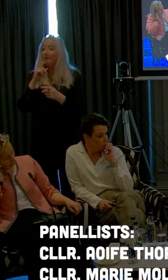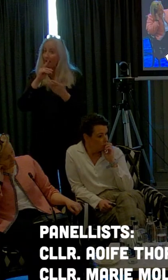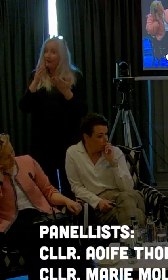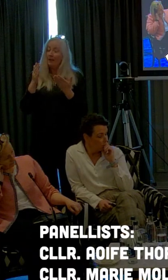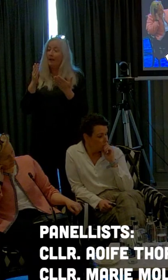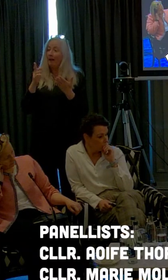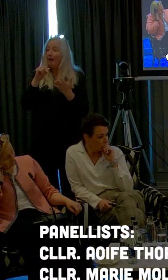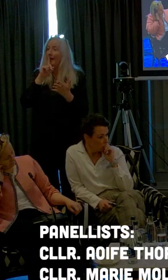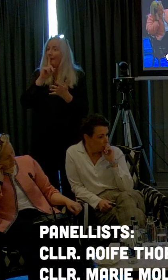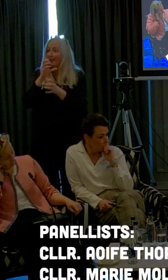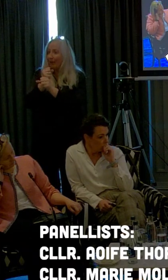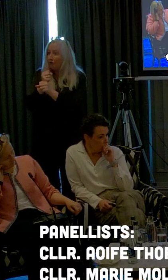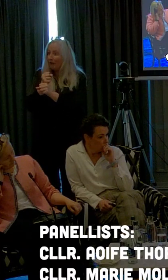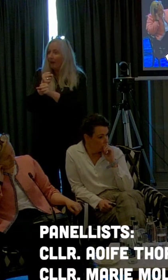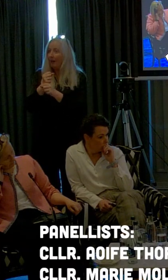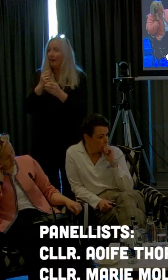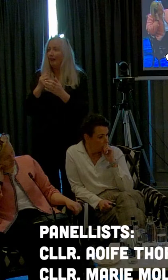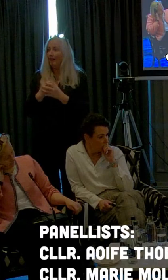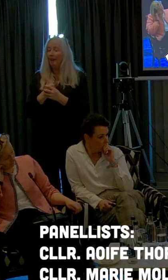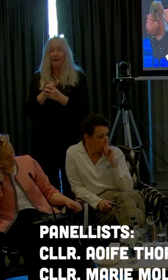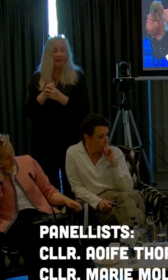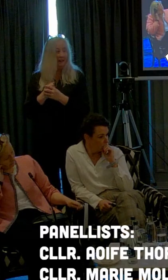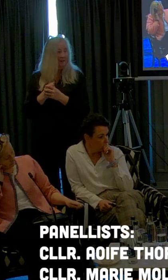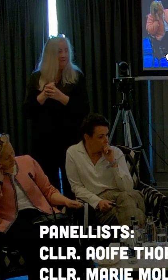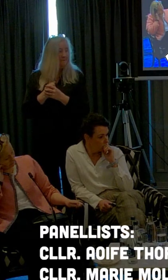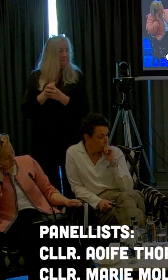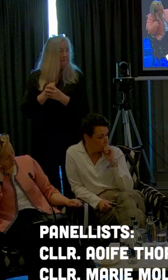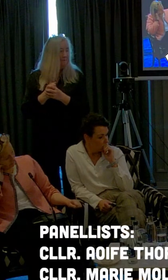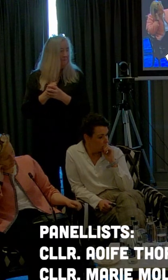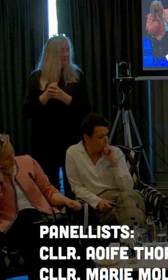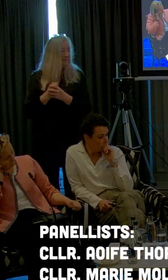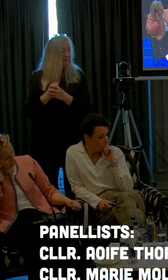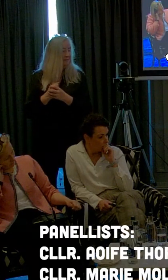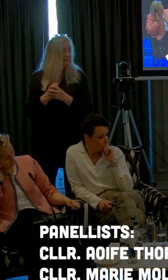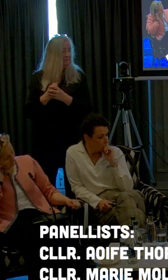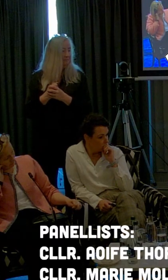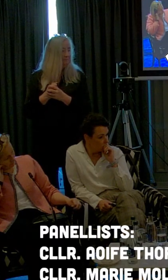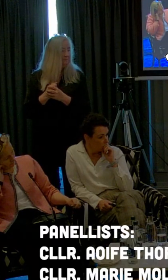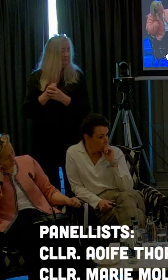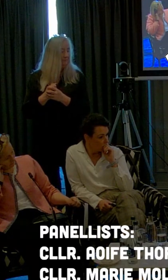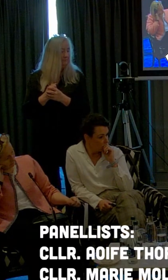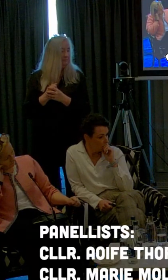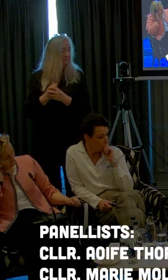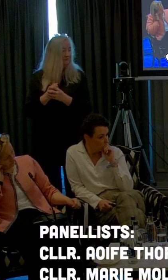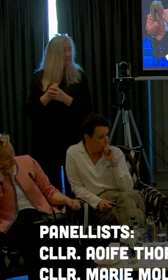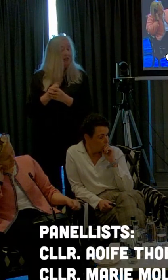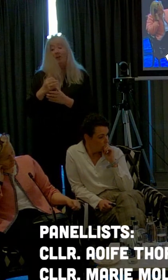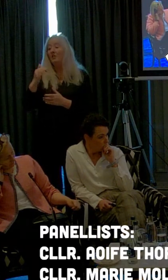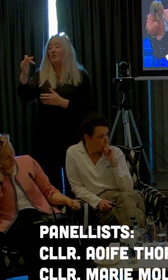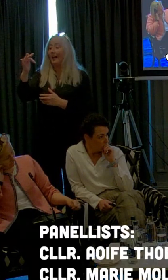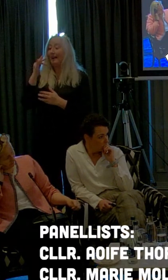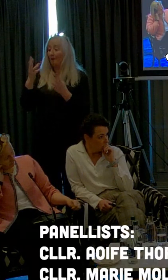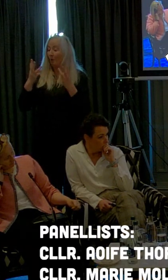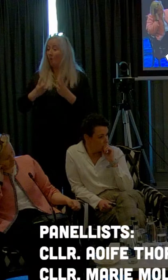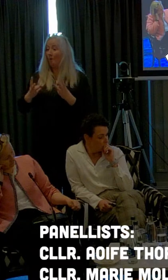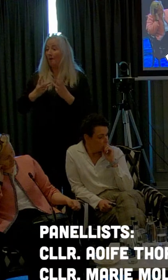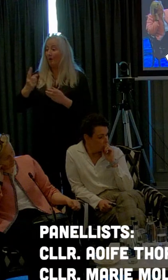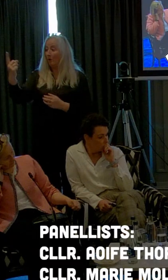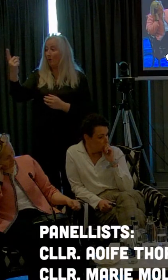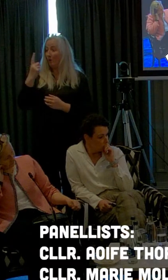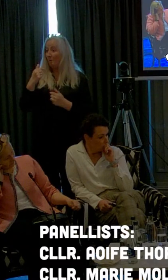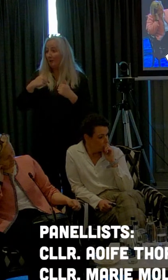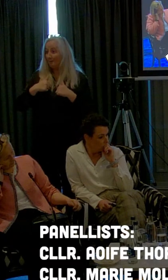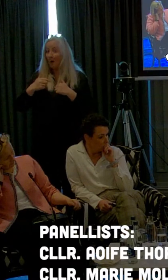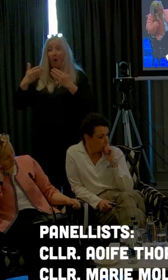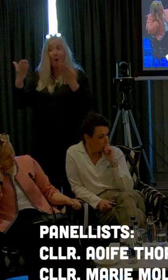don't talk about it. And like I would often say, if a woman came in to me, or a